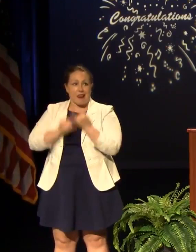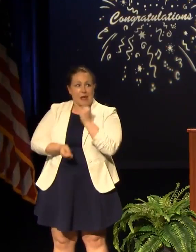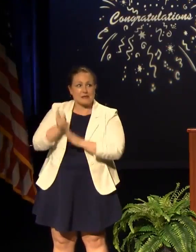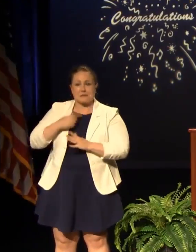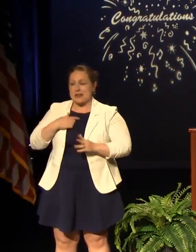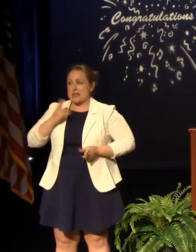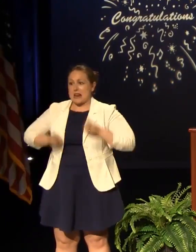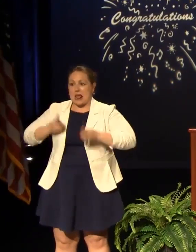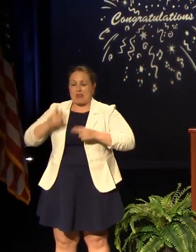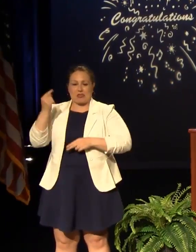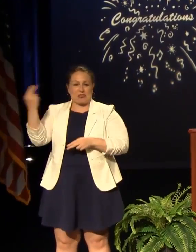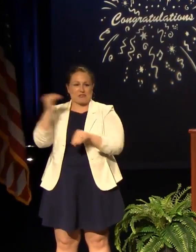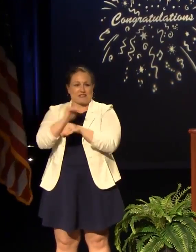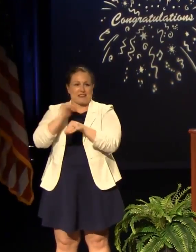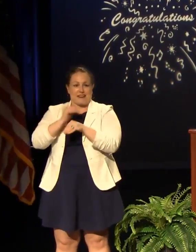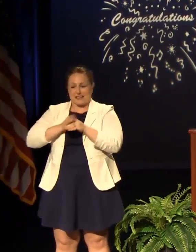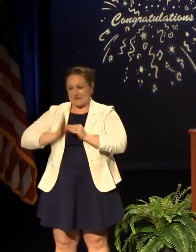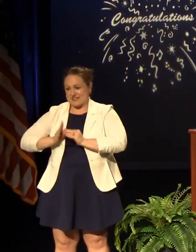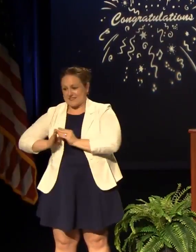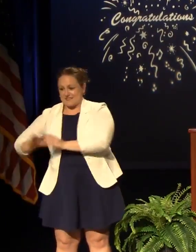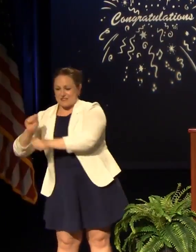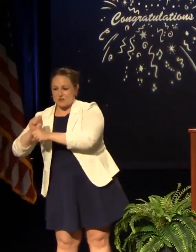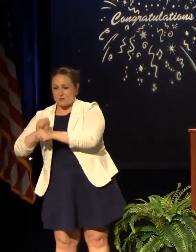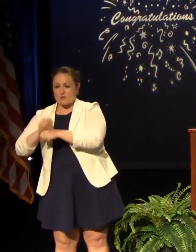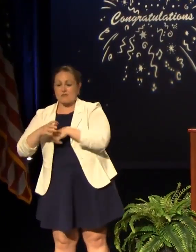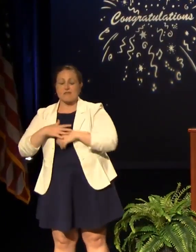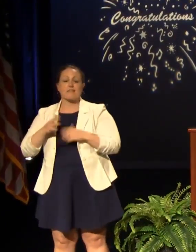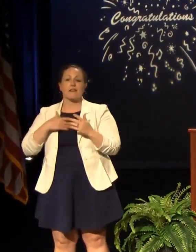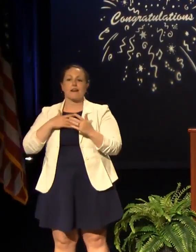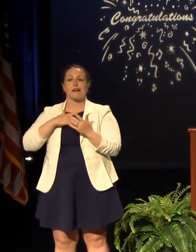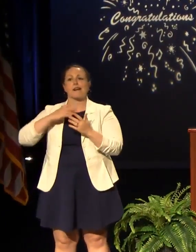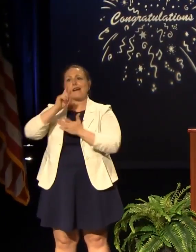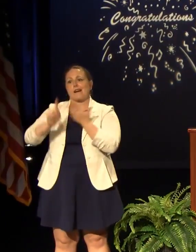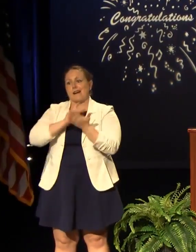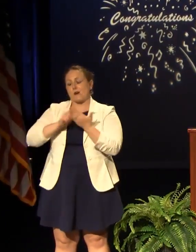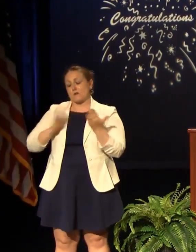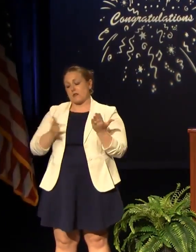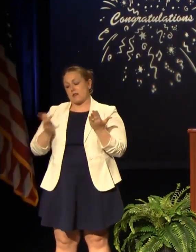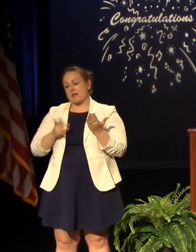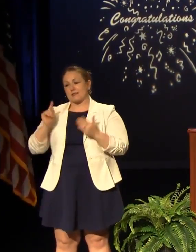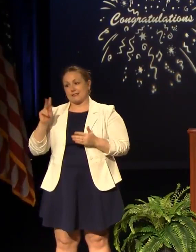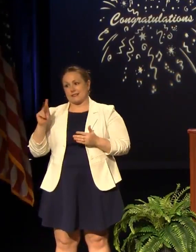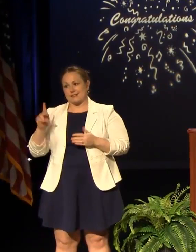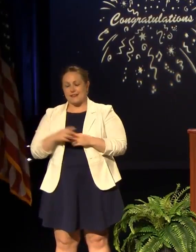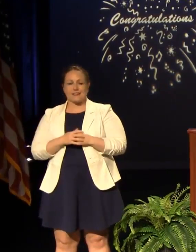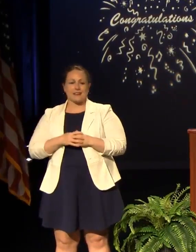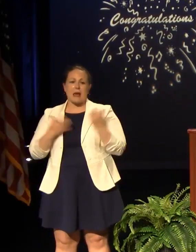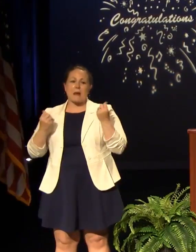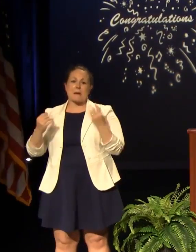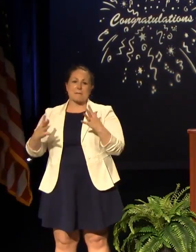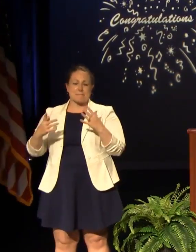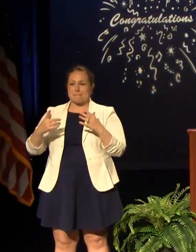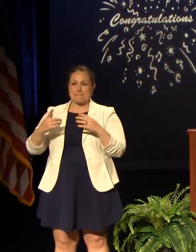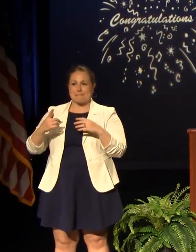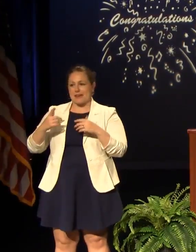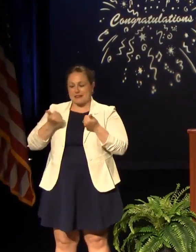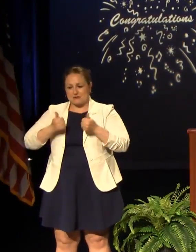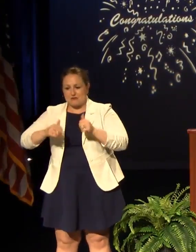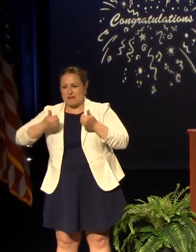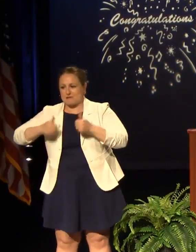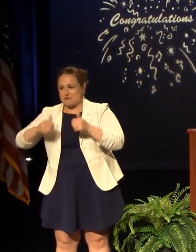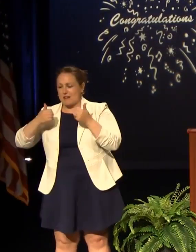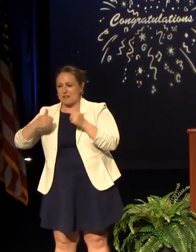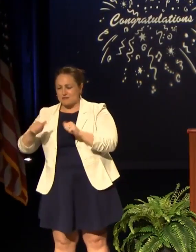week done, countless hours lost scrolling through TikTok, and way too many attempts at making Dalgona whipped coffee, we